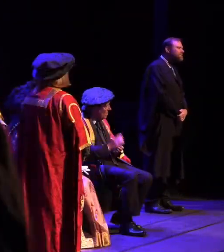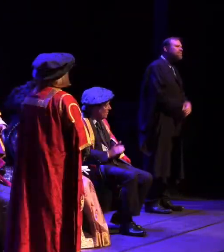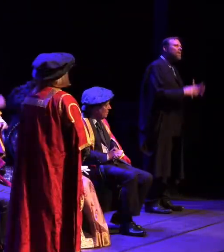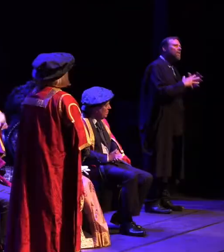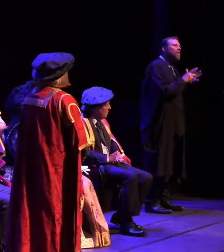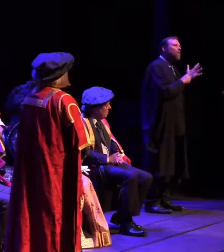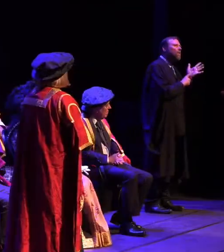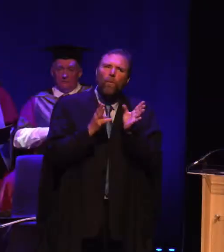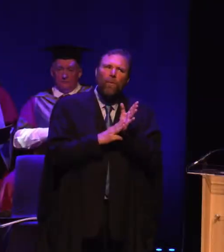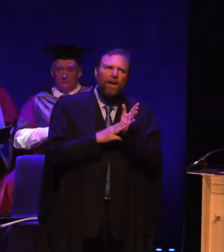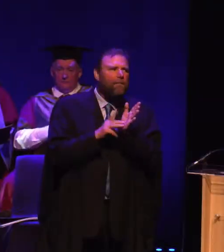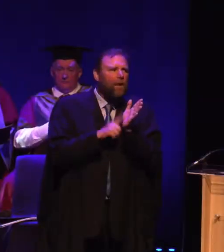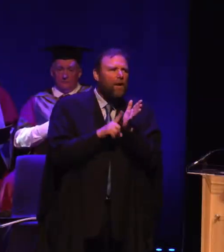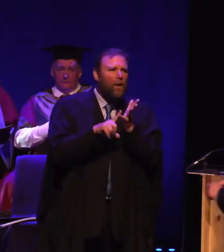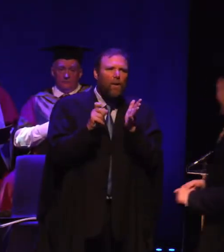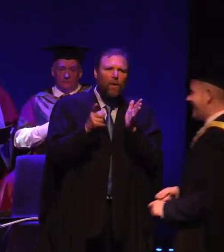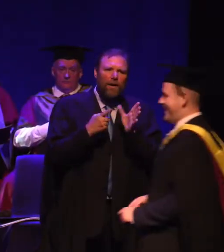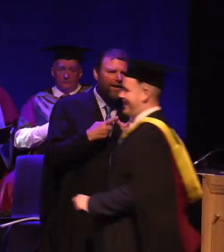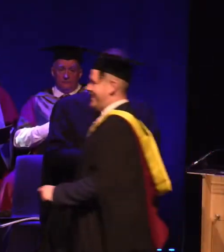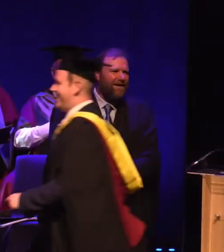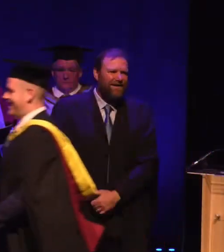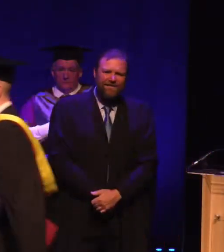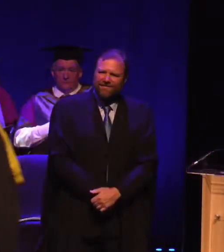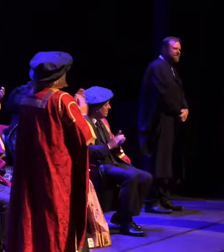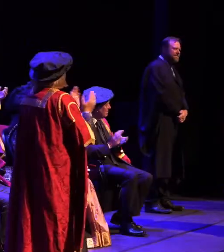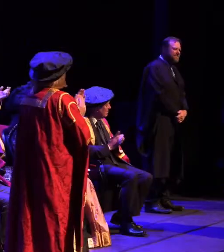William Luca, but I've got to say Billy.